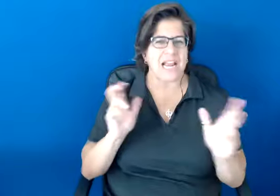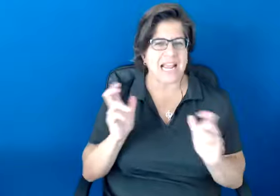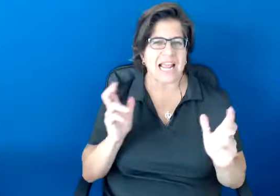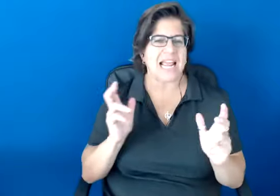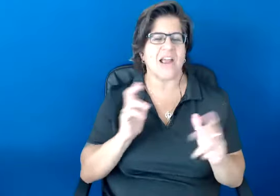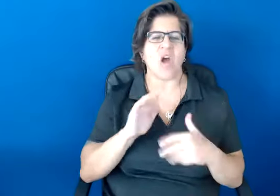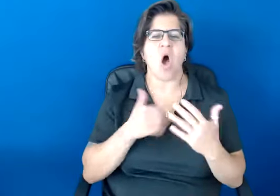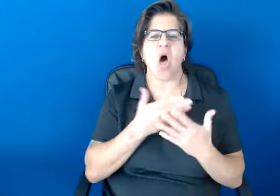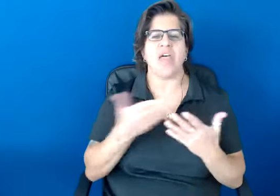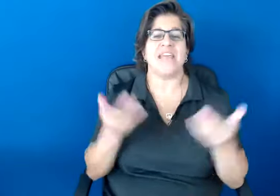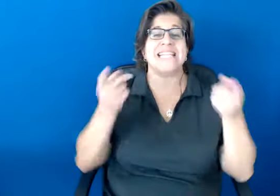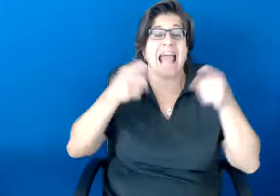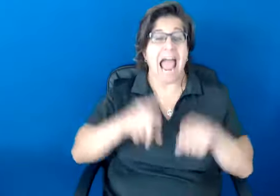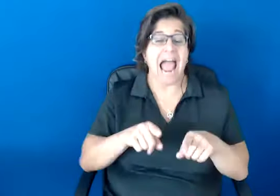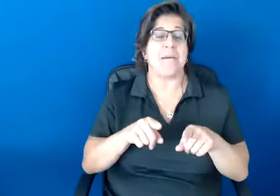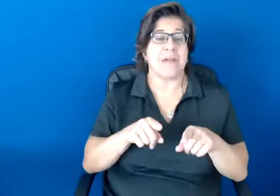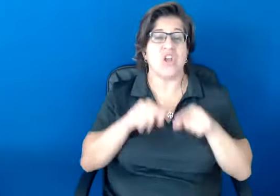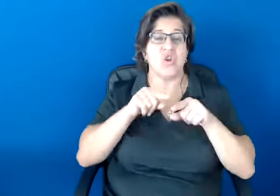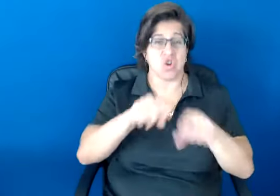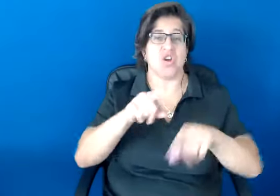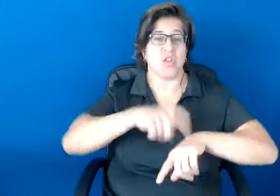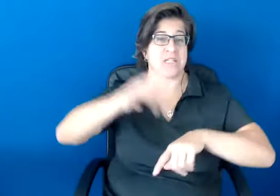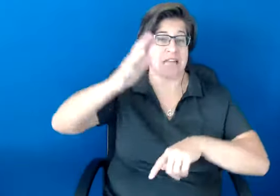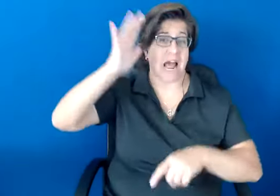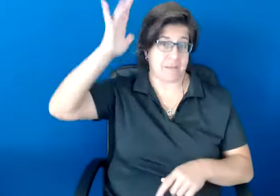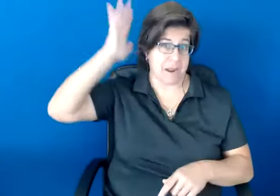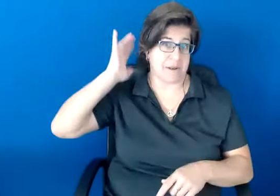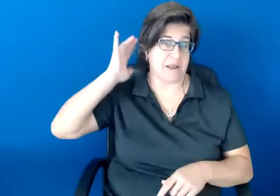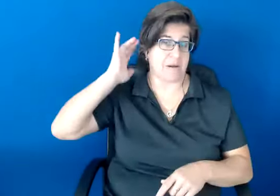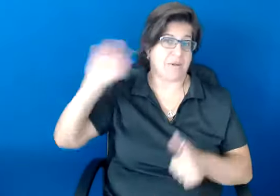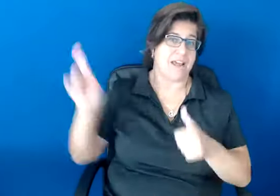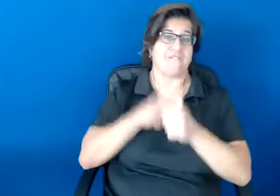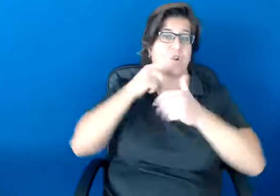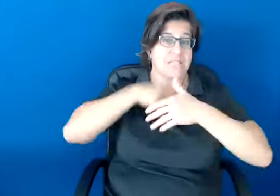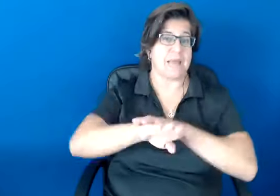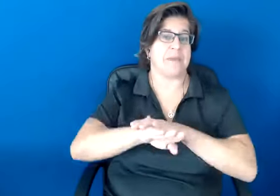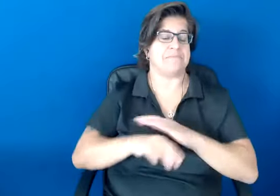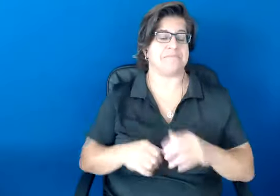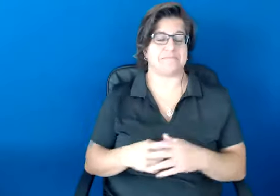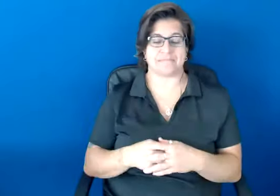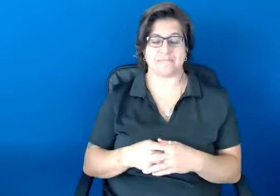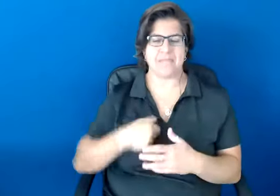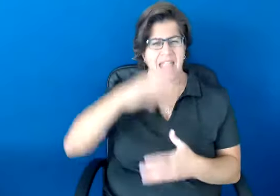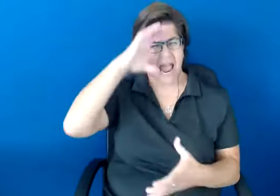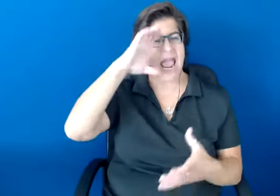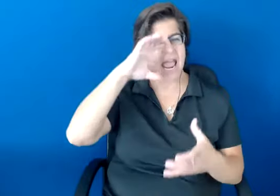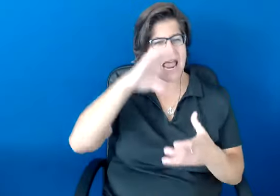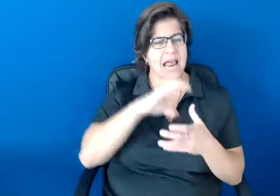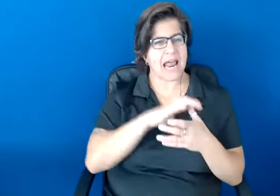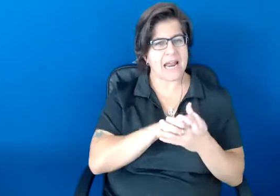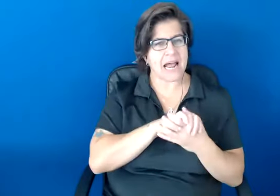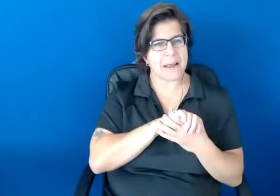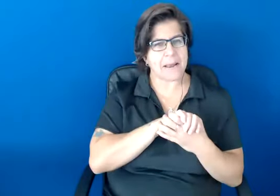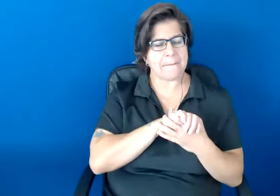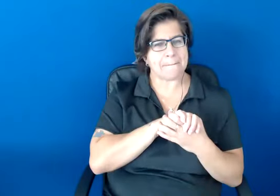happened during those times. And I believe, and I'm going to share